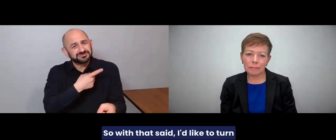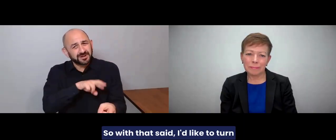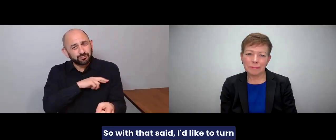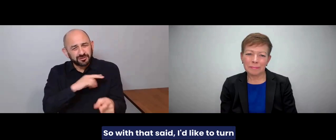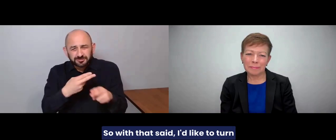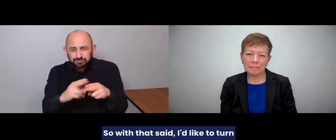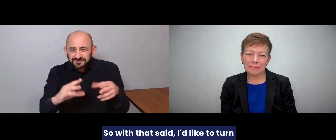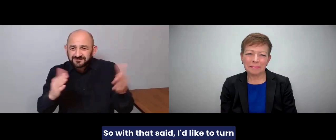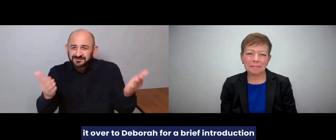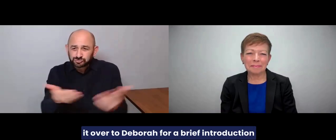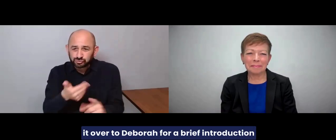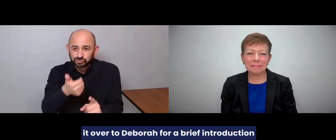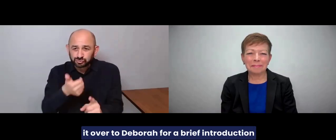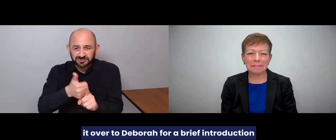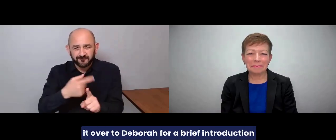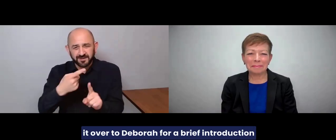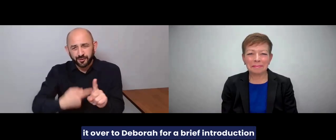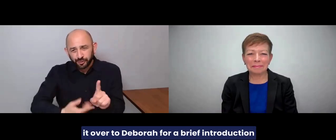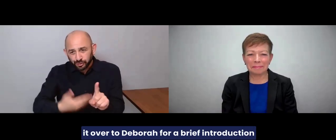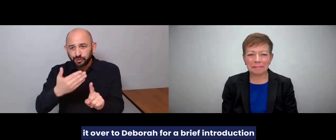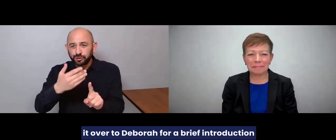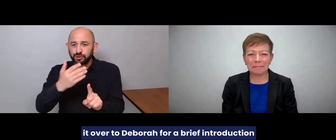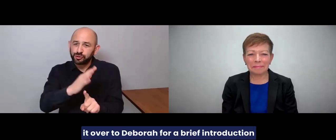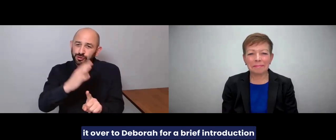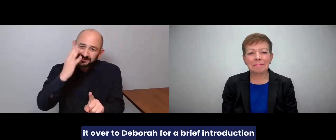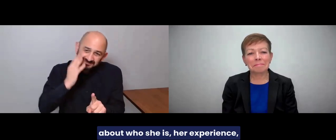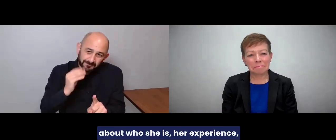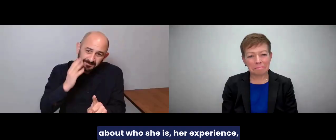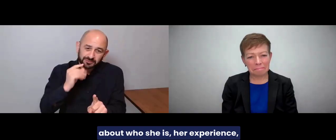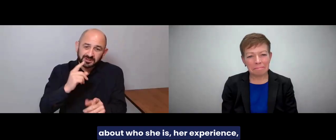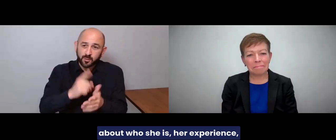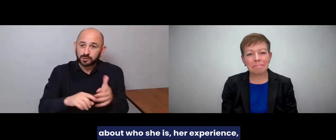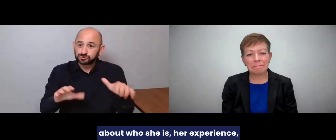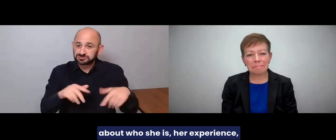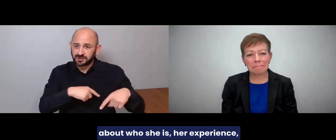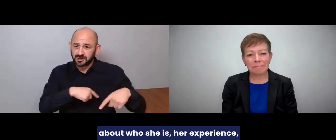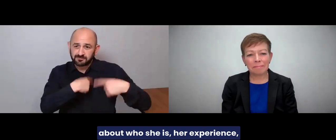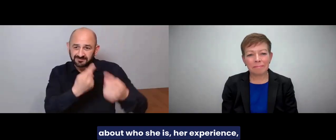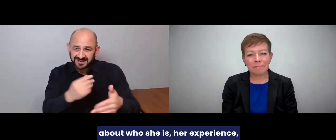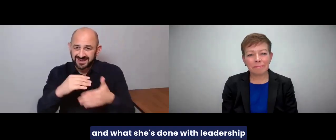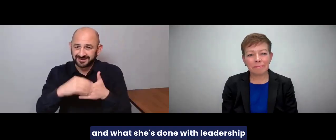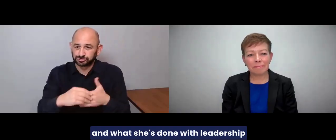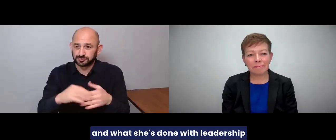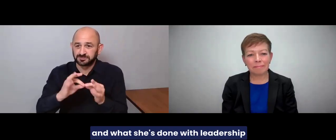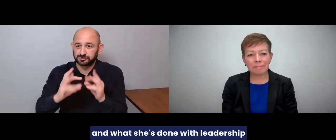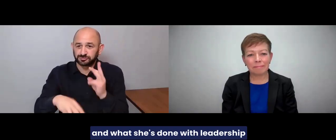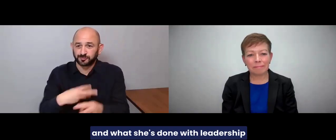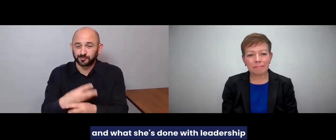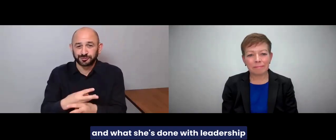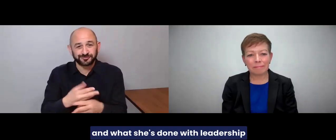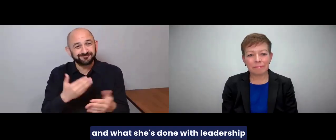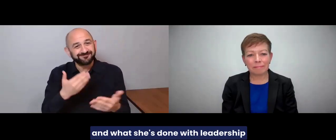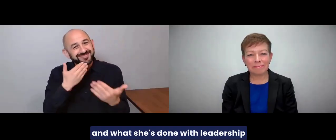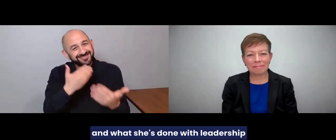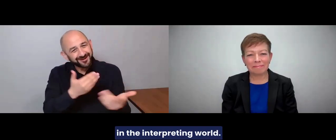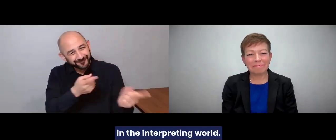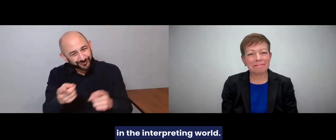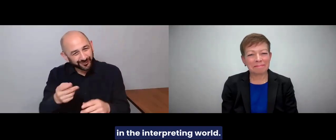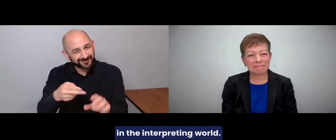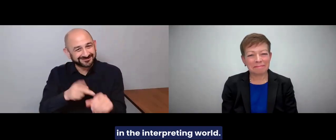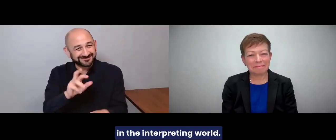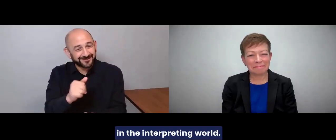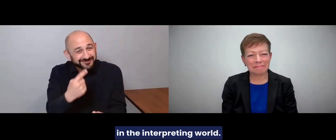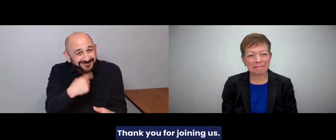So, with that said, I'd like to turn it over to Debra for a brief introduction about who she is, her experience, and what she's done with leadership